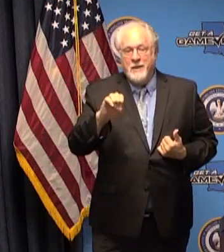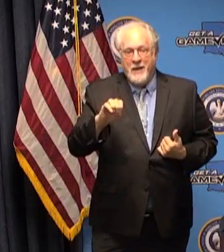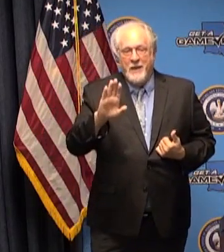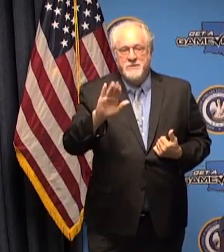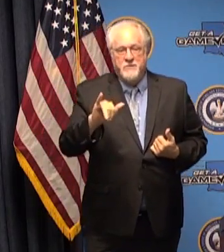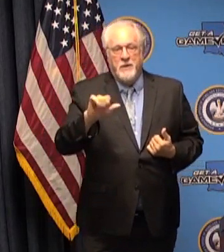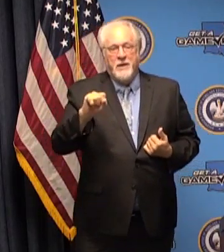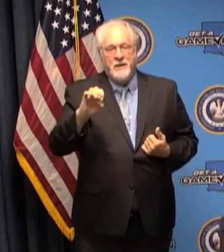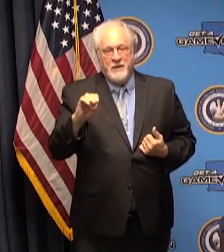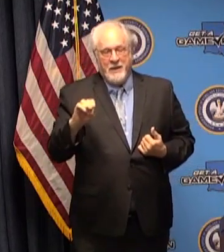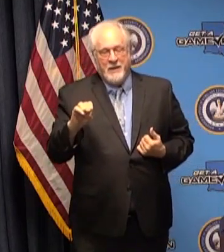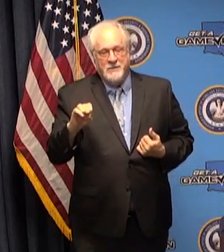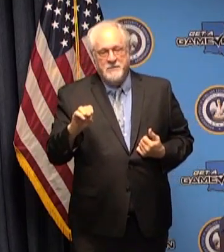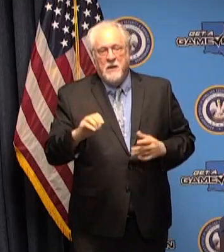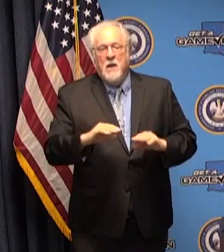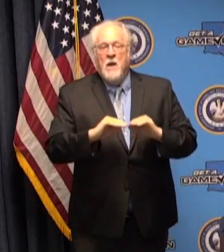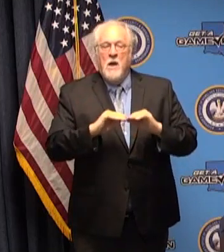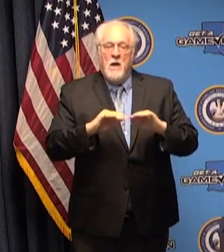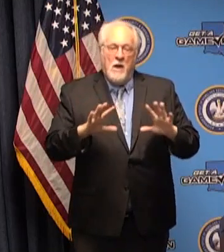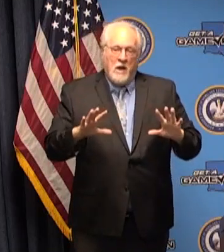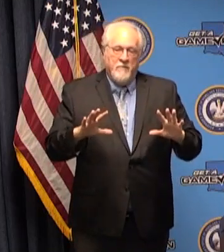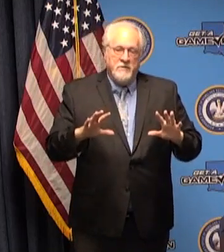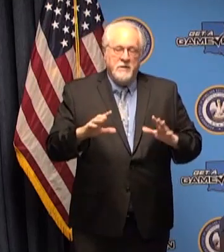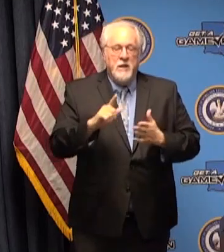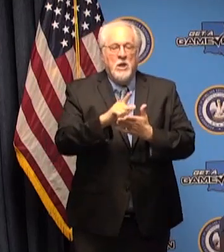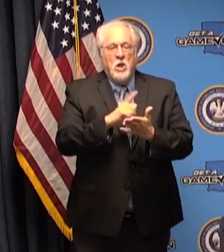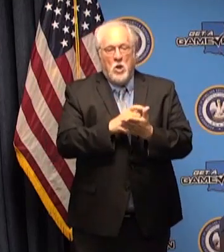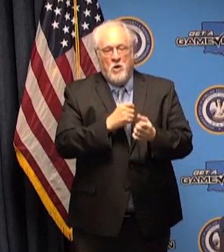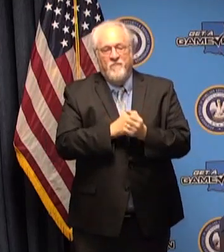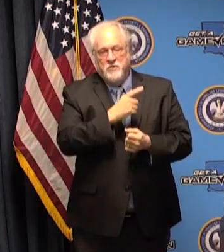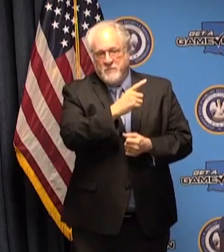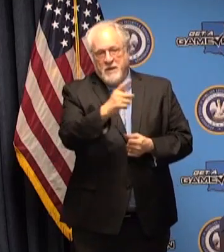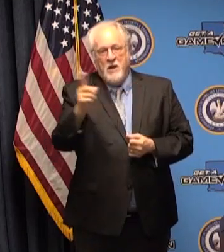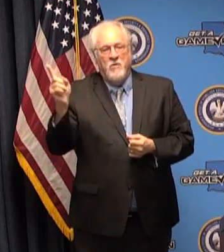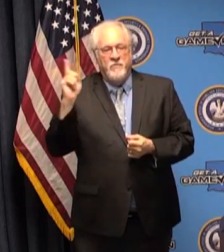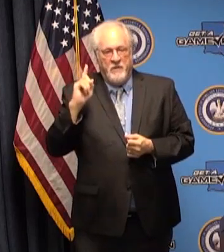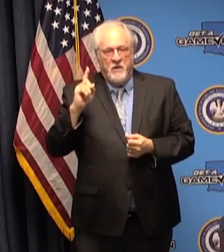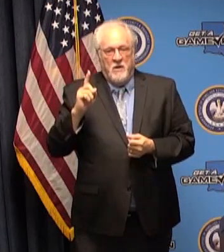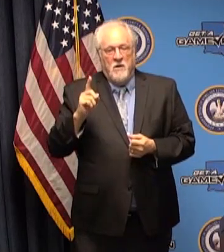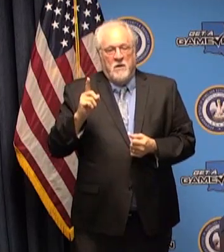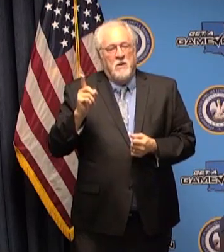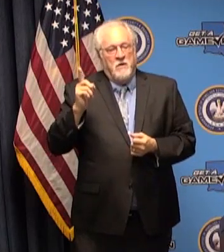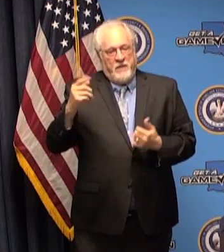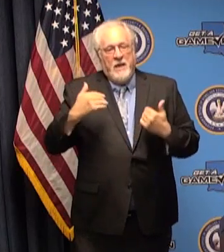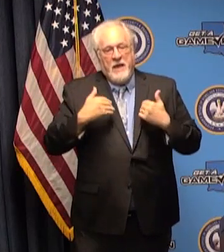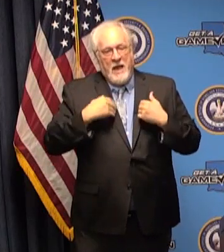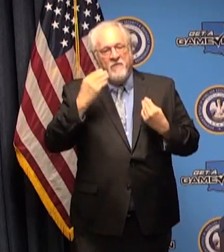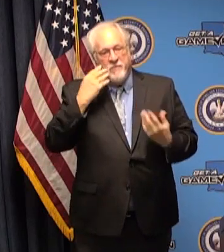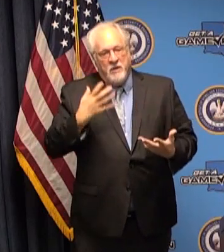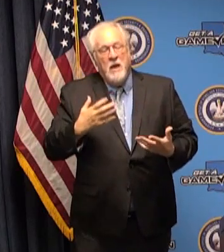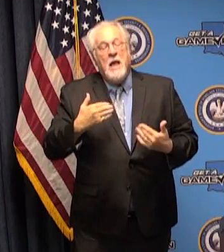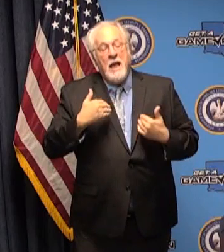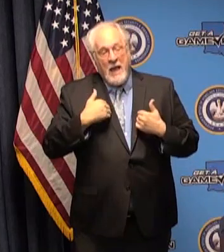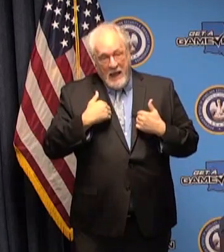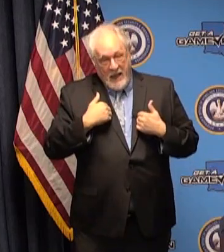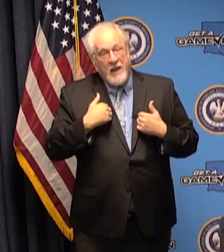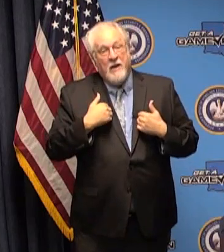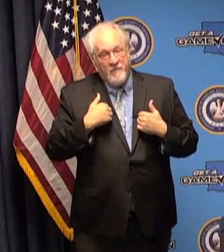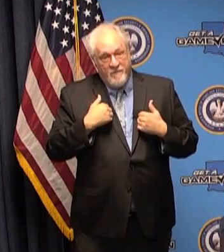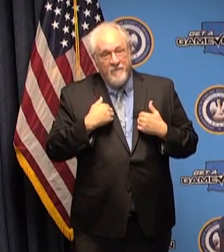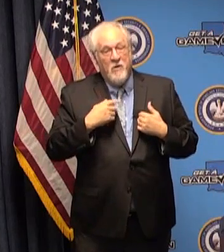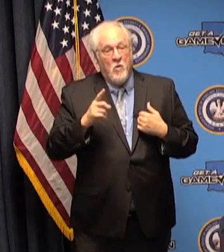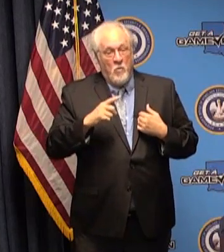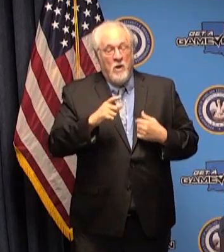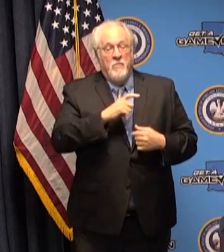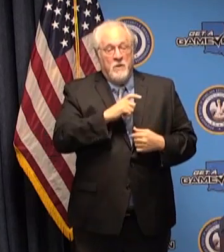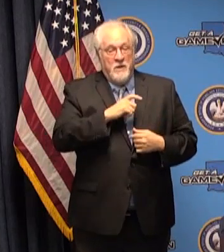case-by-case basis. Obviously, law enforcement is out there. They have the information. There have been instances already where